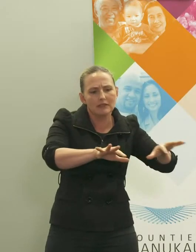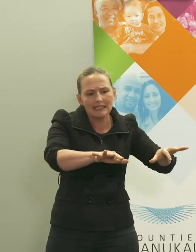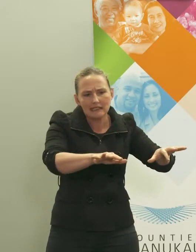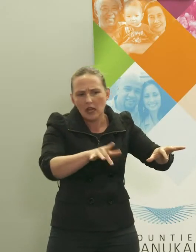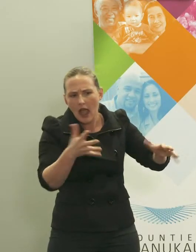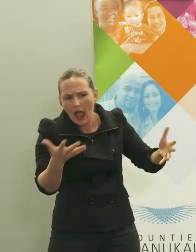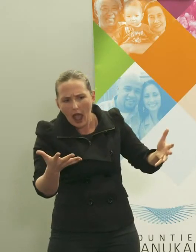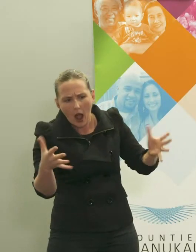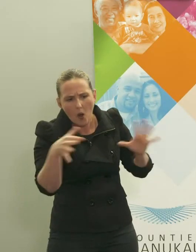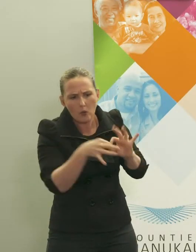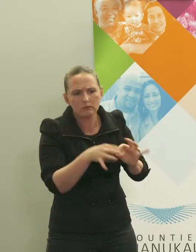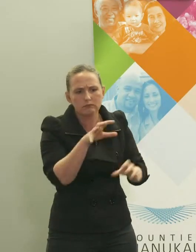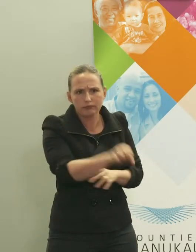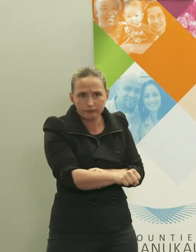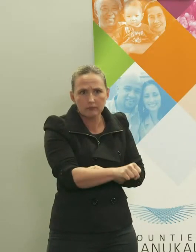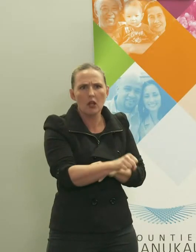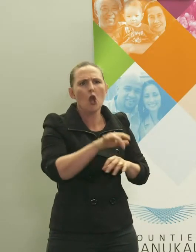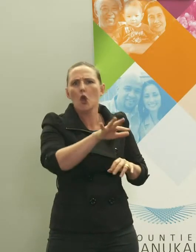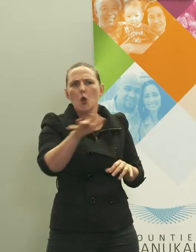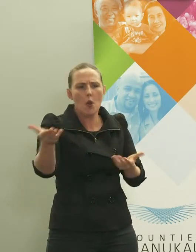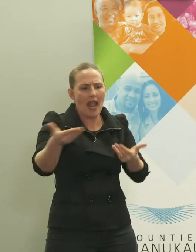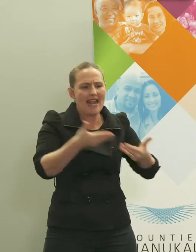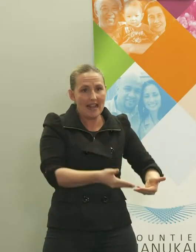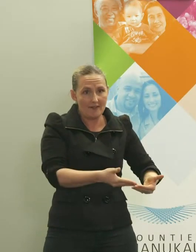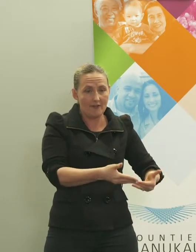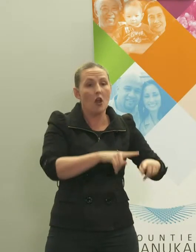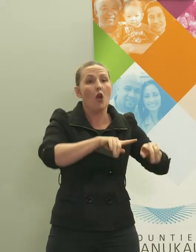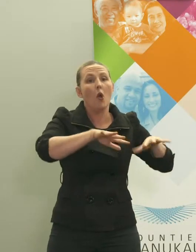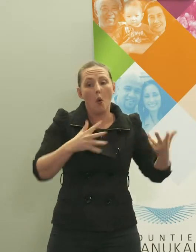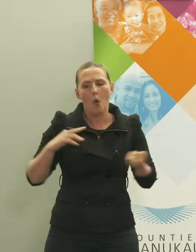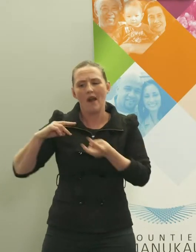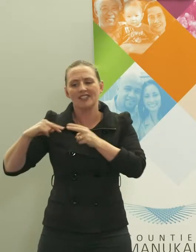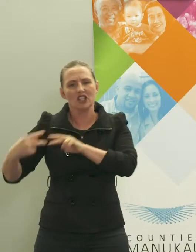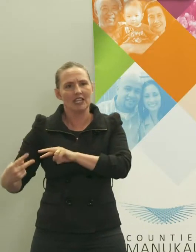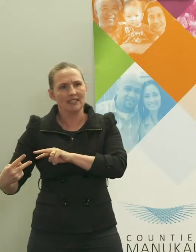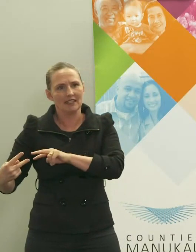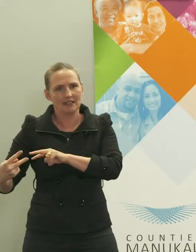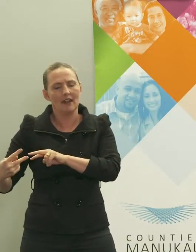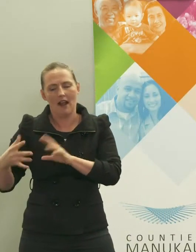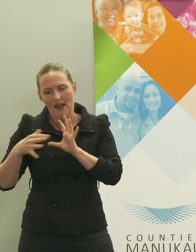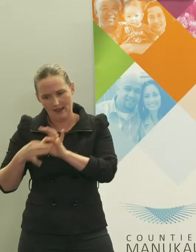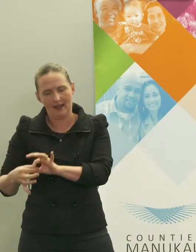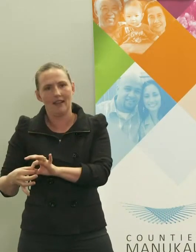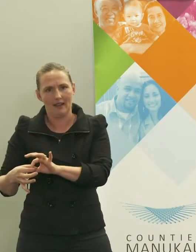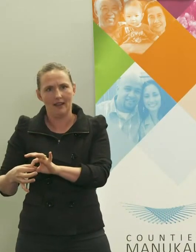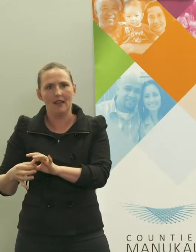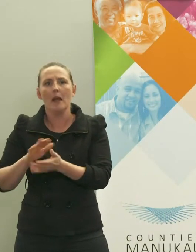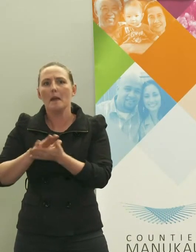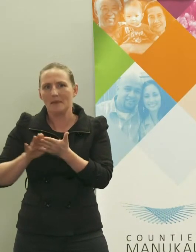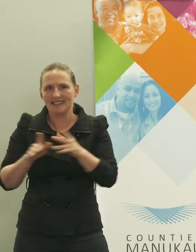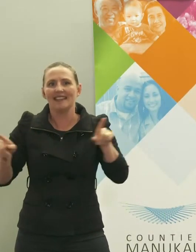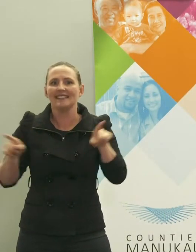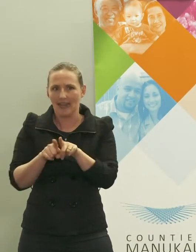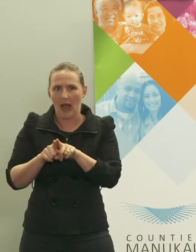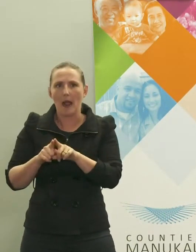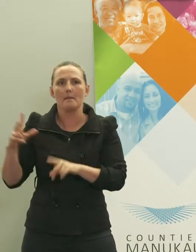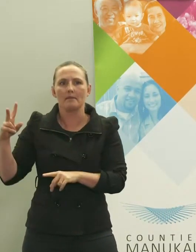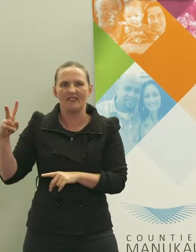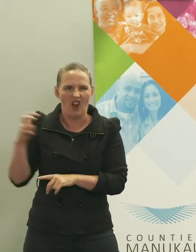into contact with, who is likely to have given it to them, or a genomic link, which means that we know that it's the same virus that they've picked